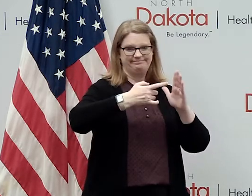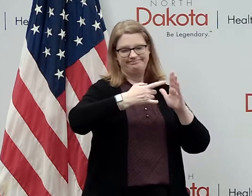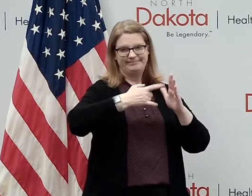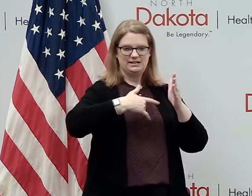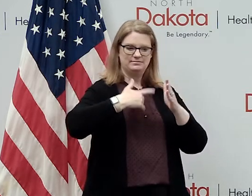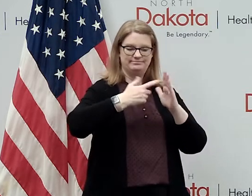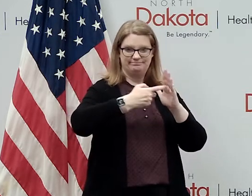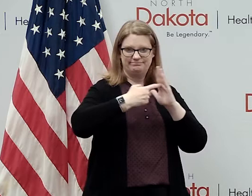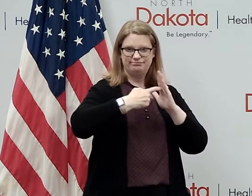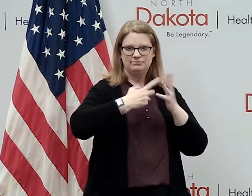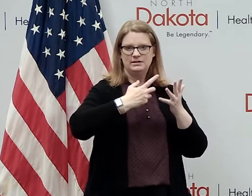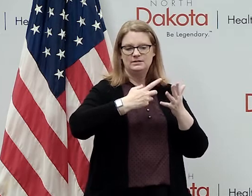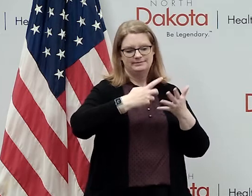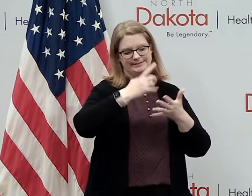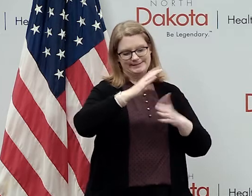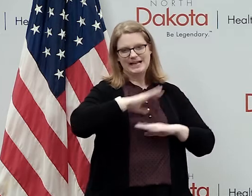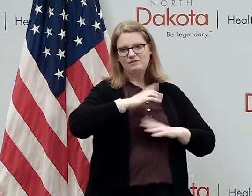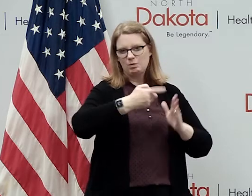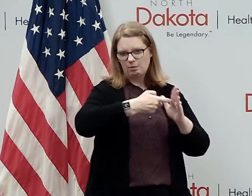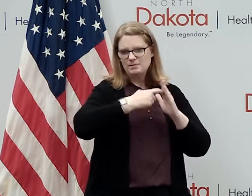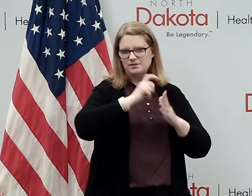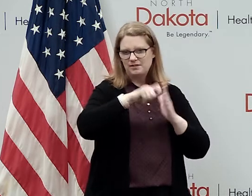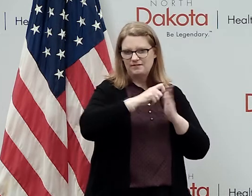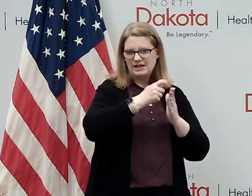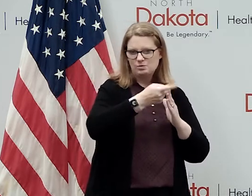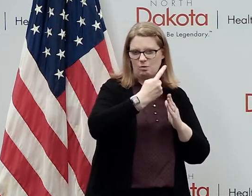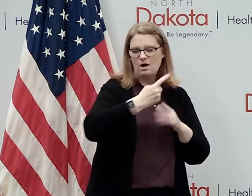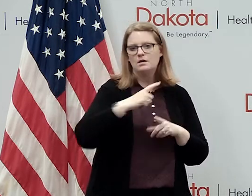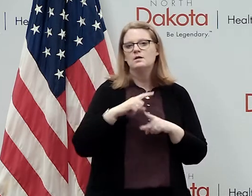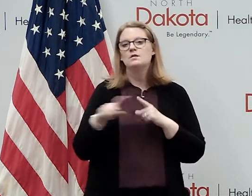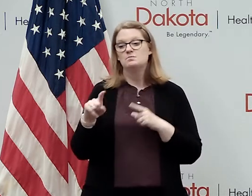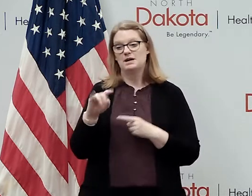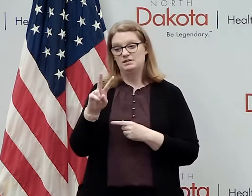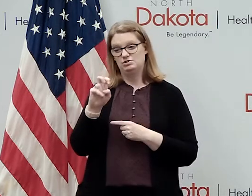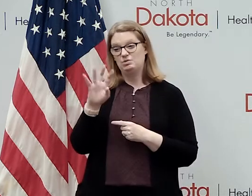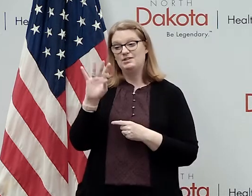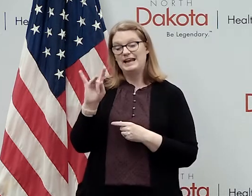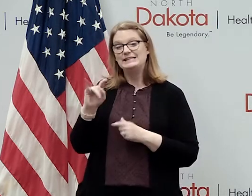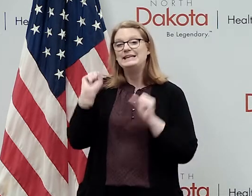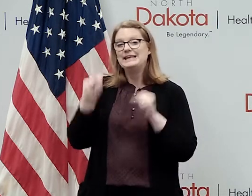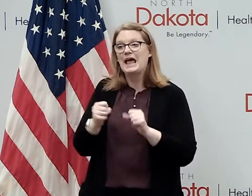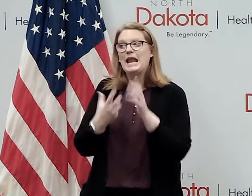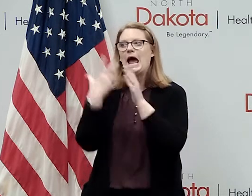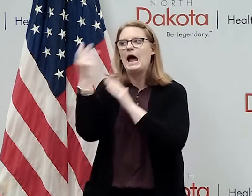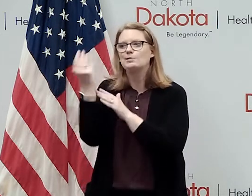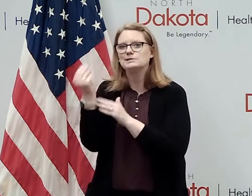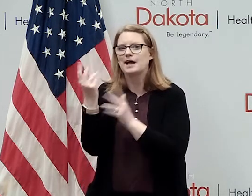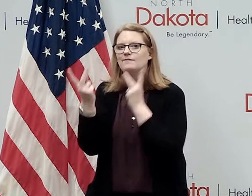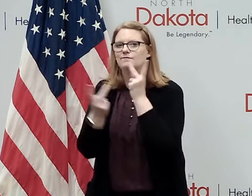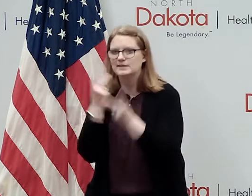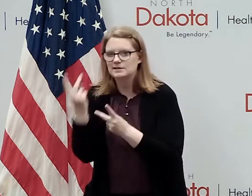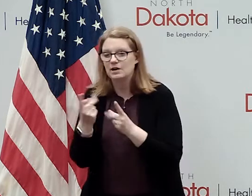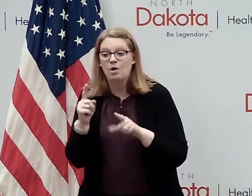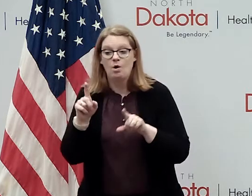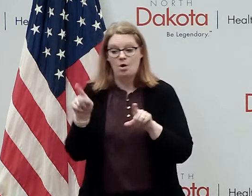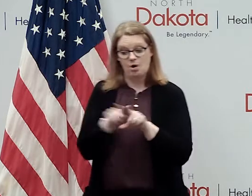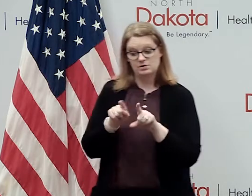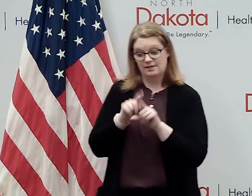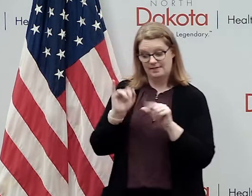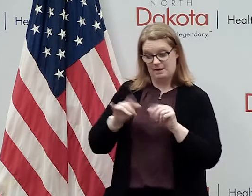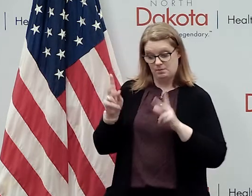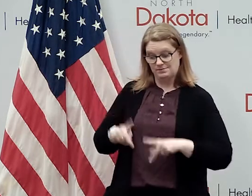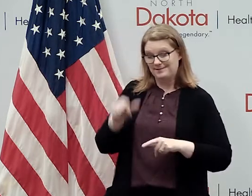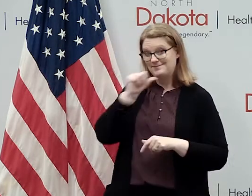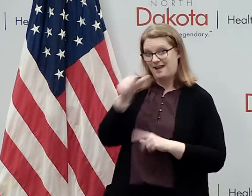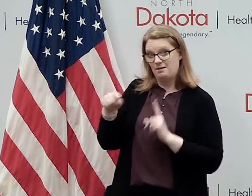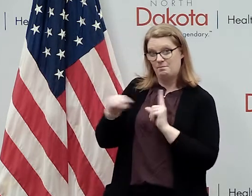formally progressed into phase 1. So this is available at all 218. And again, if a resident is not COVID positive, scheduled